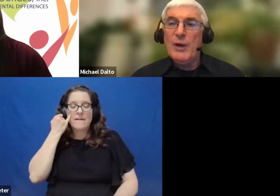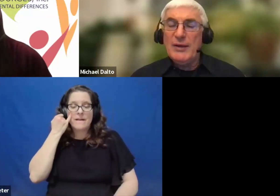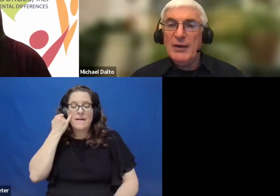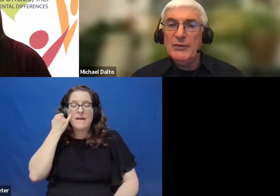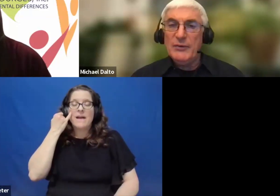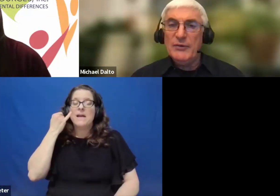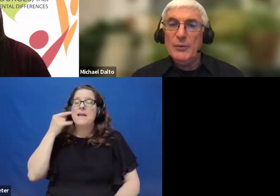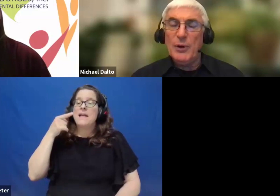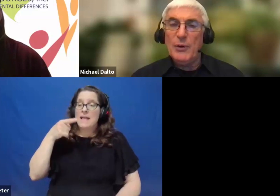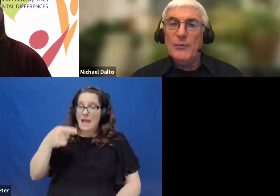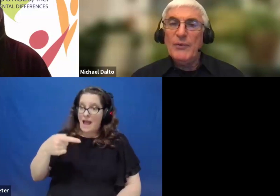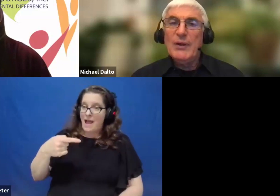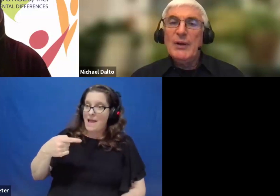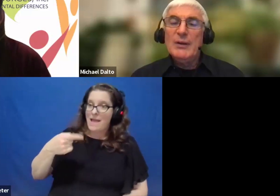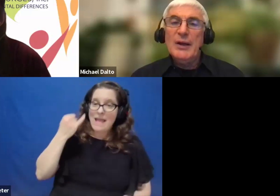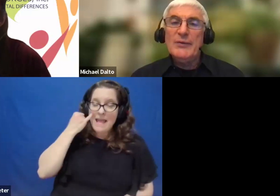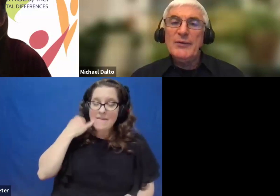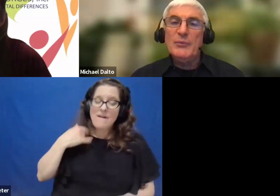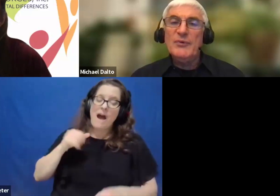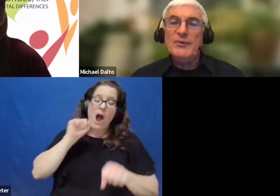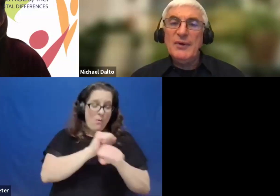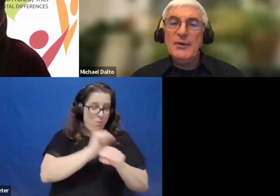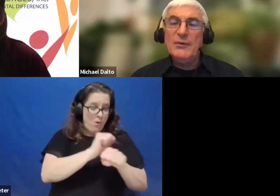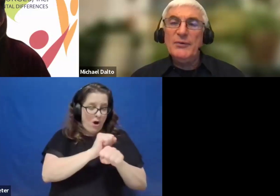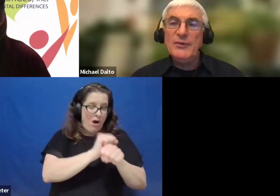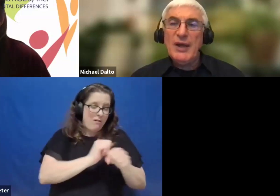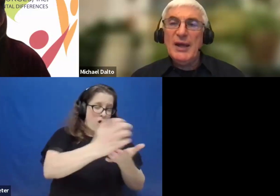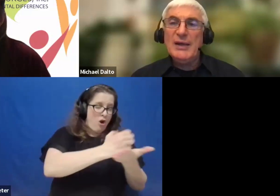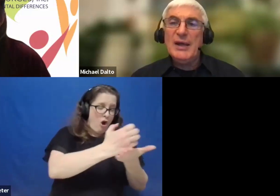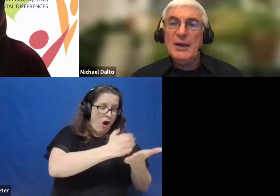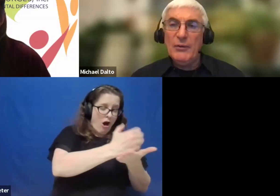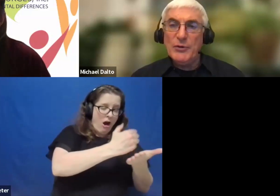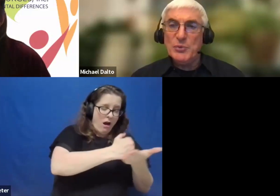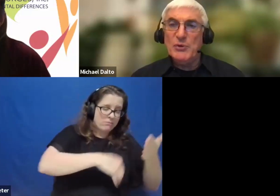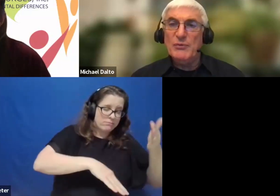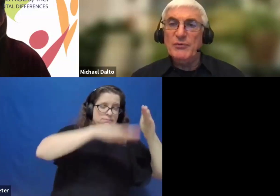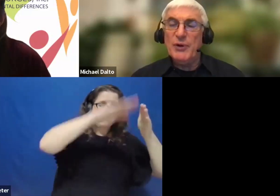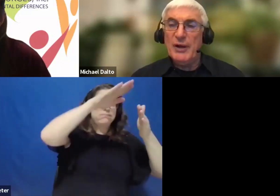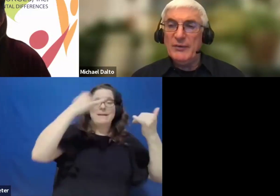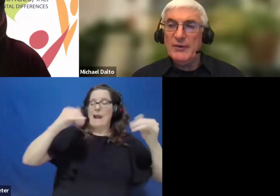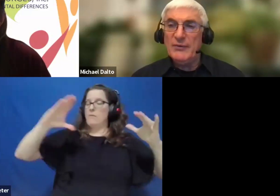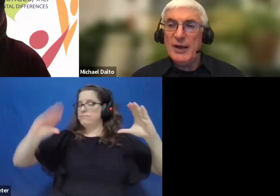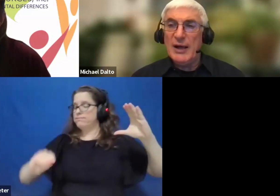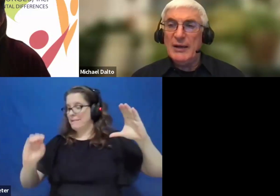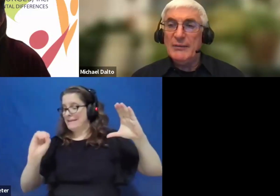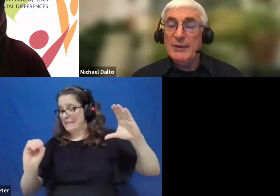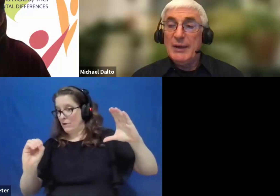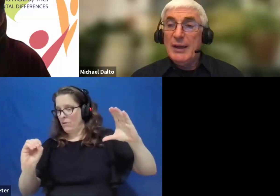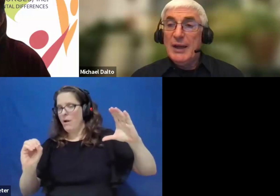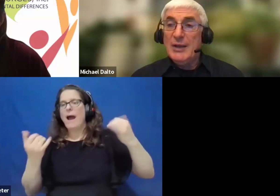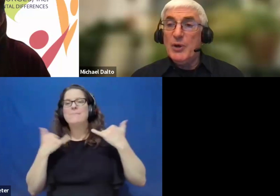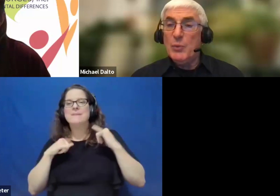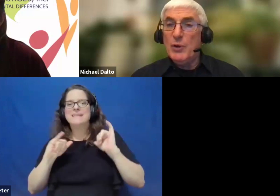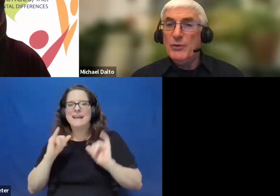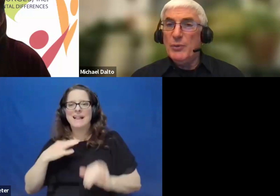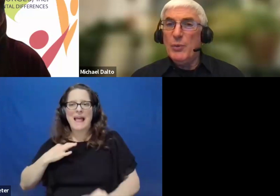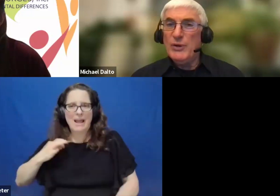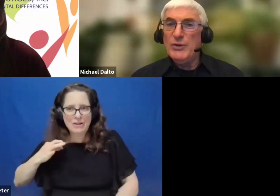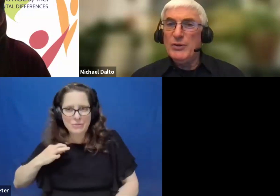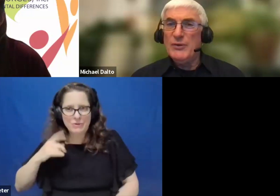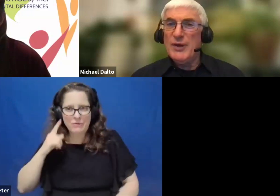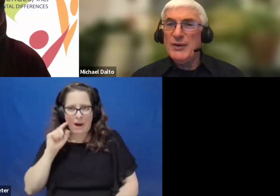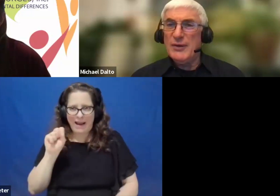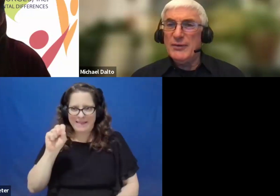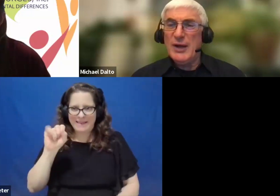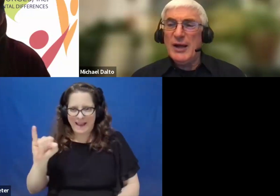all the way down to zero, lets them still stay eligible for SSI. And you might wonder, well, what